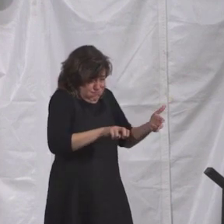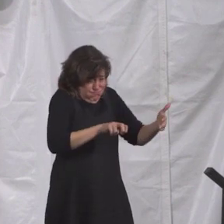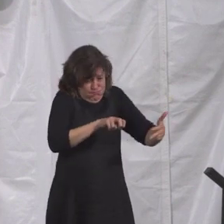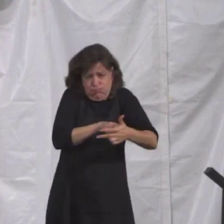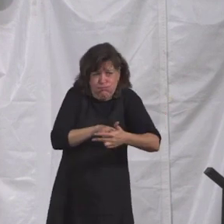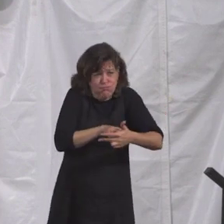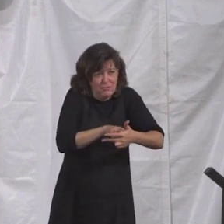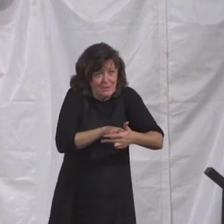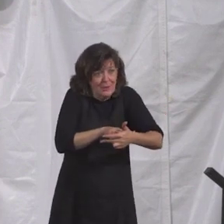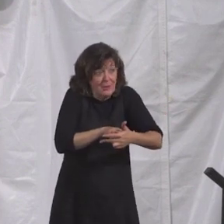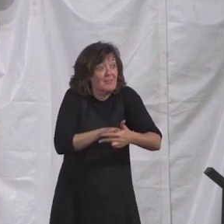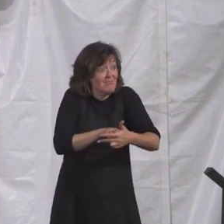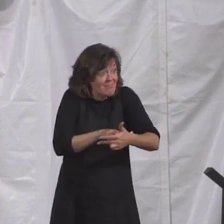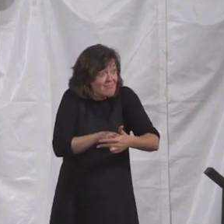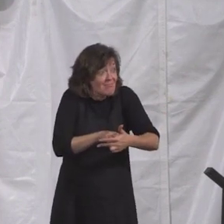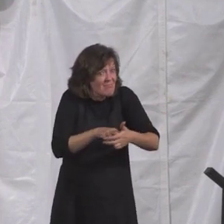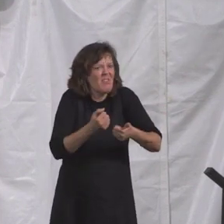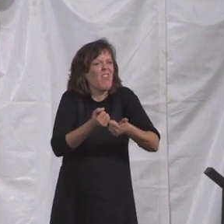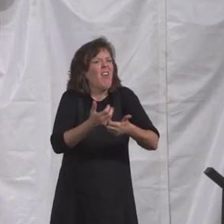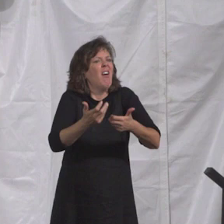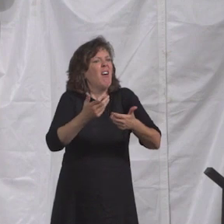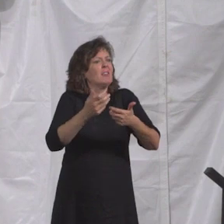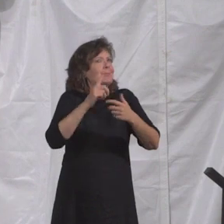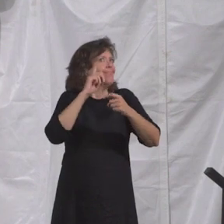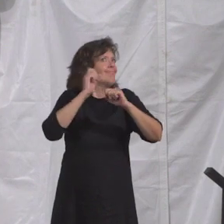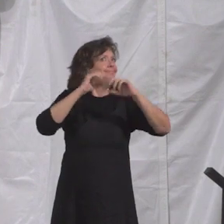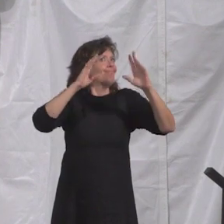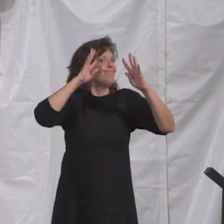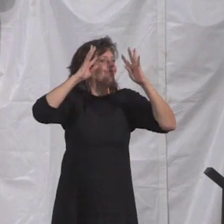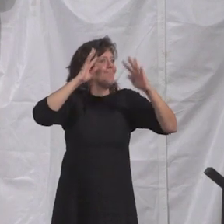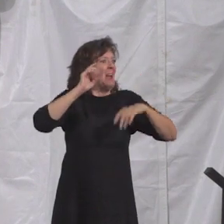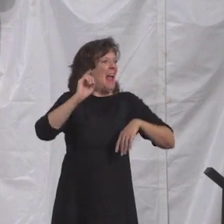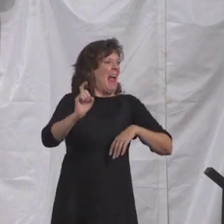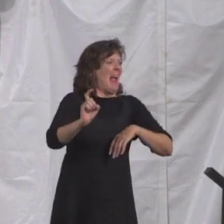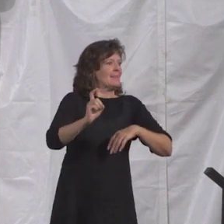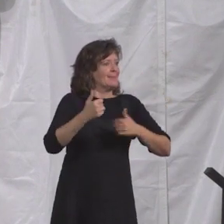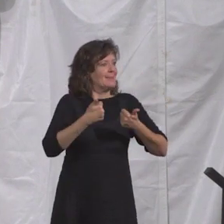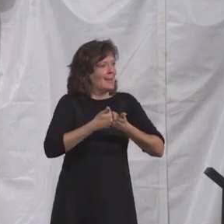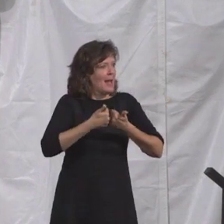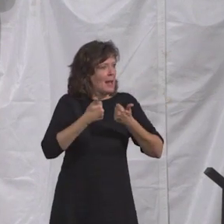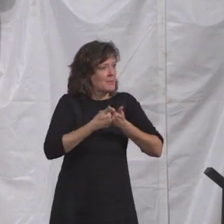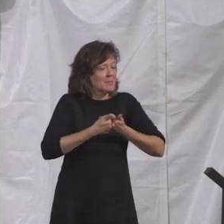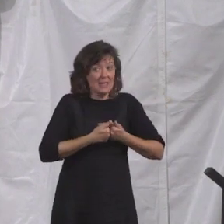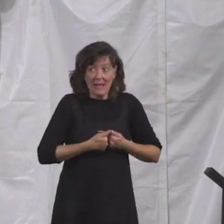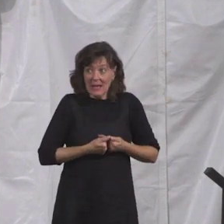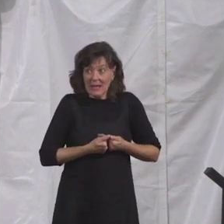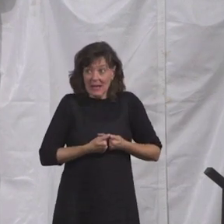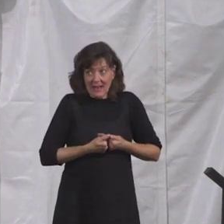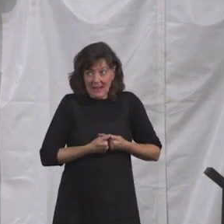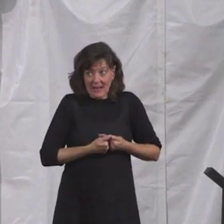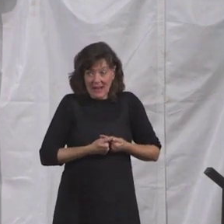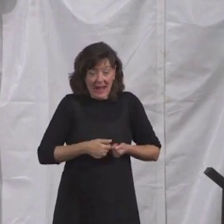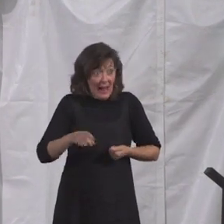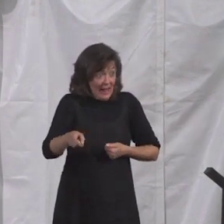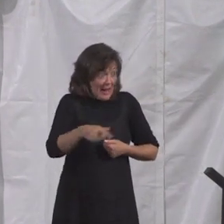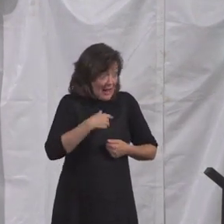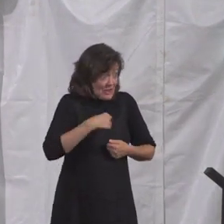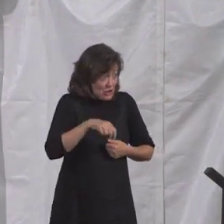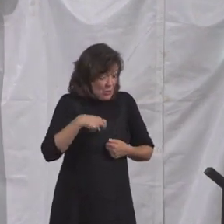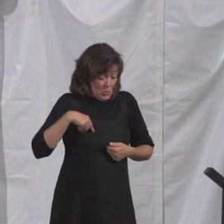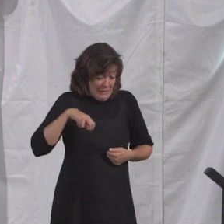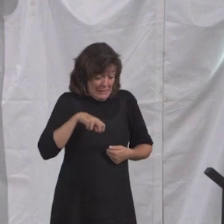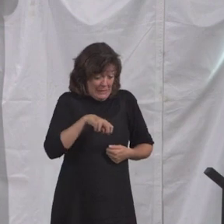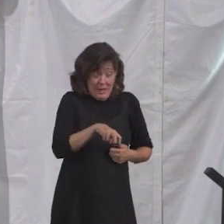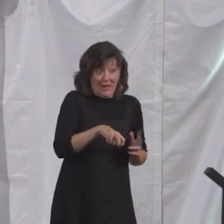Elmore grabbed his front brake as hard as he could, and he stood his bicycle up on its front wheel, and he wiggled